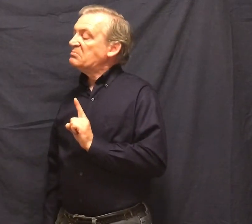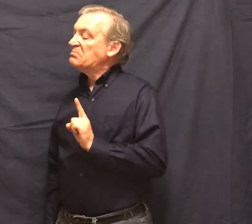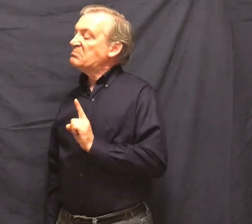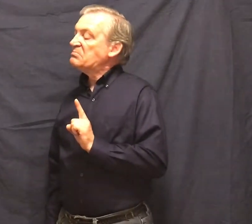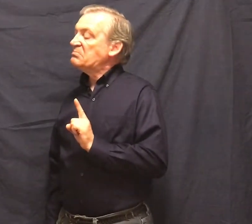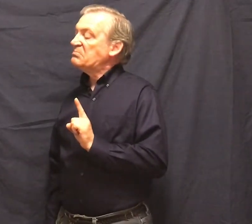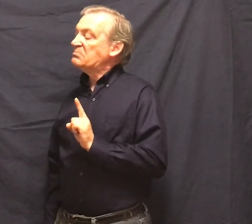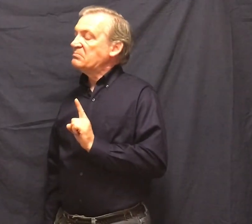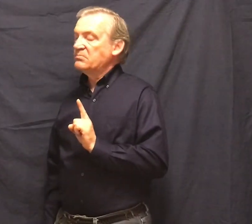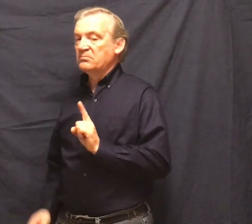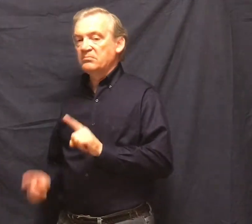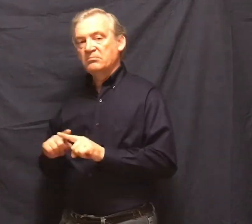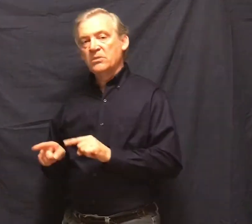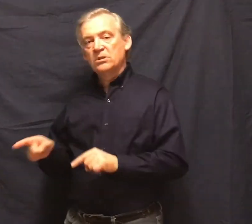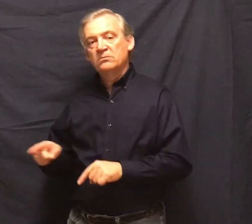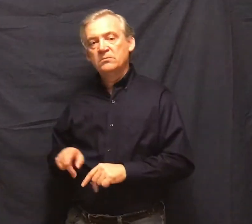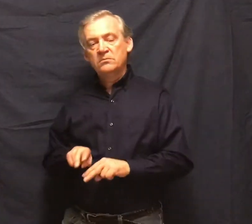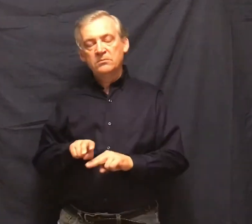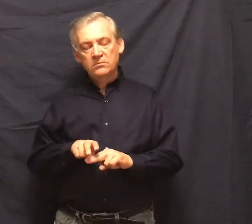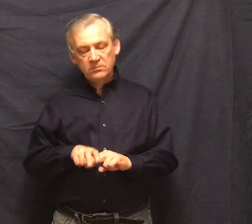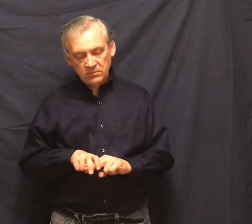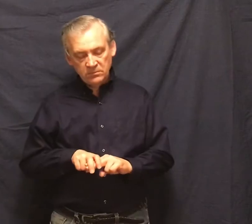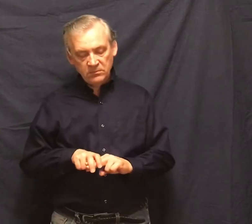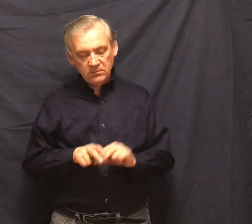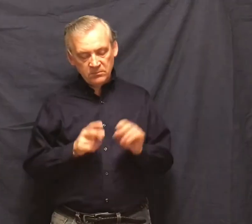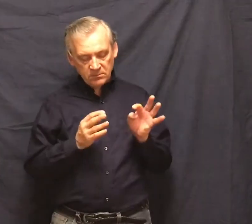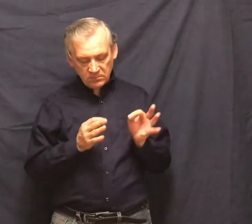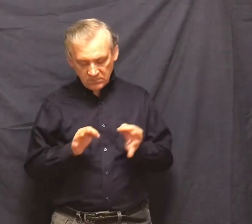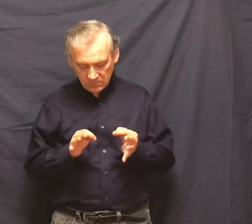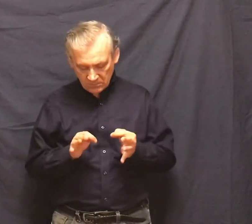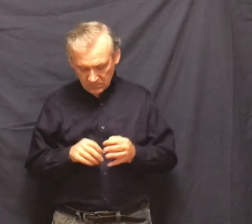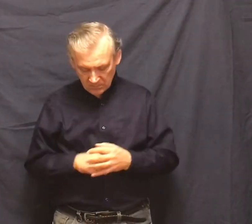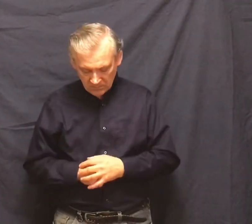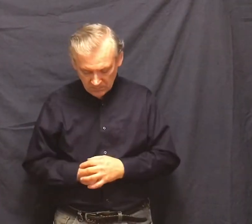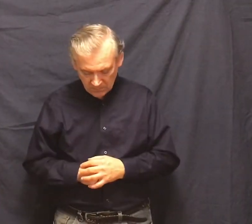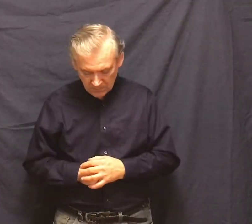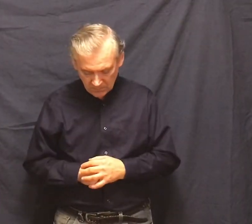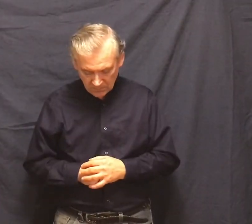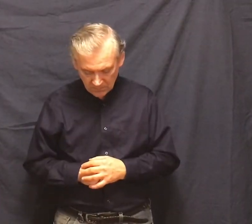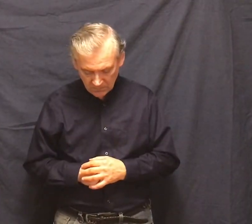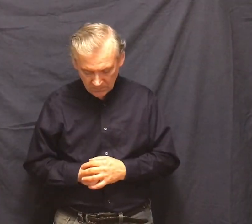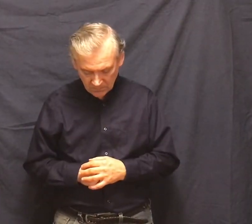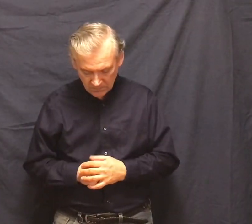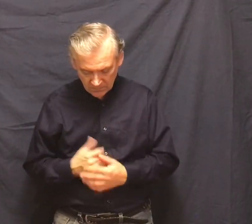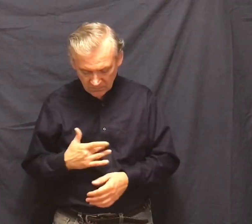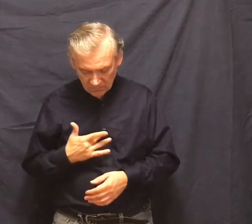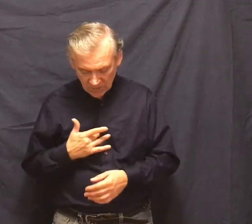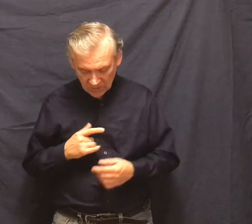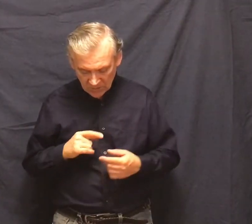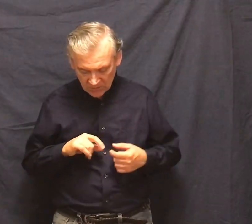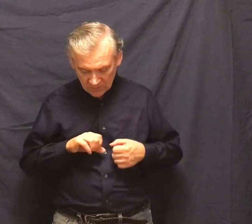But Crook sat perfectly still, his eyes averted, everything that might be hurt drawn in.